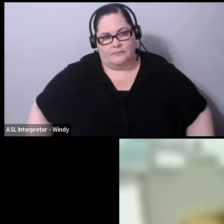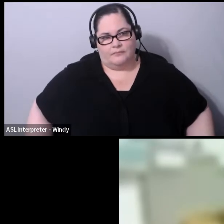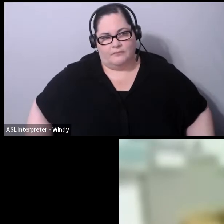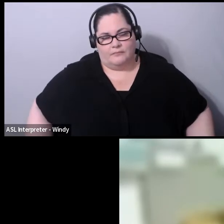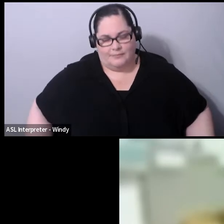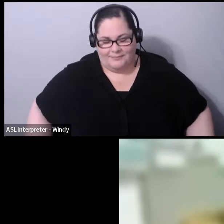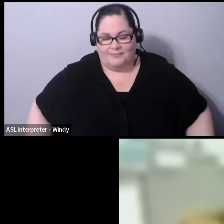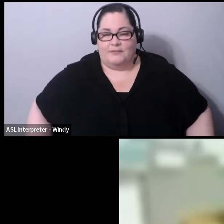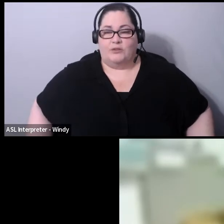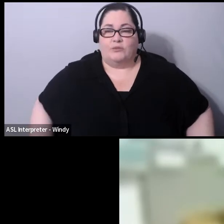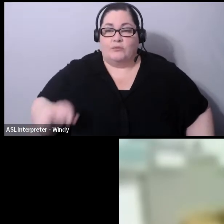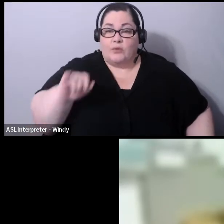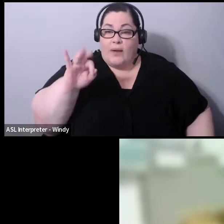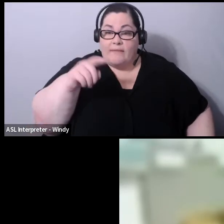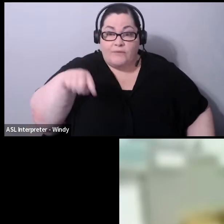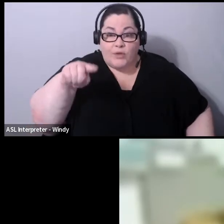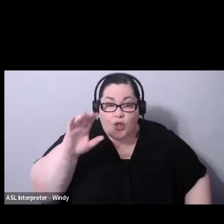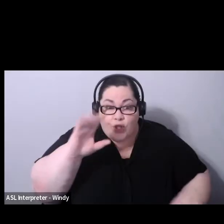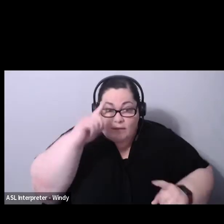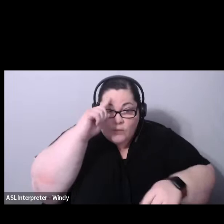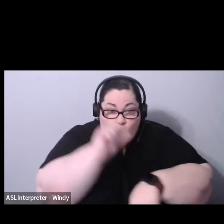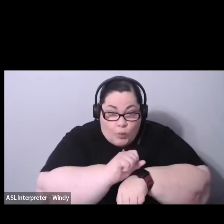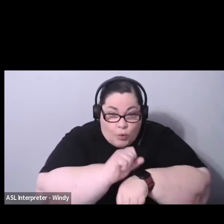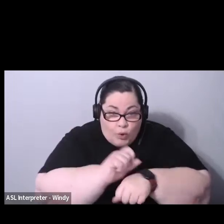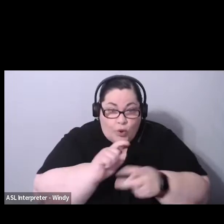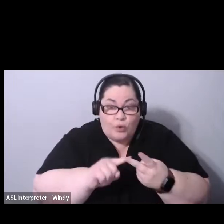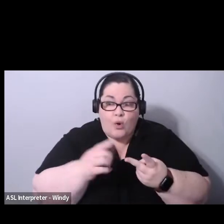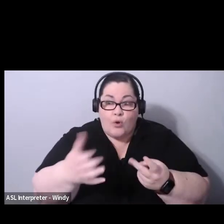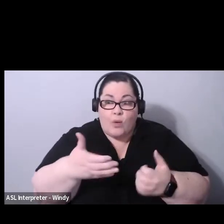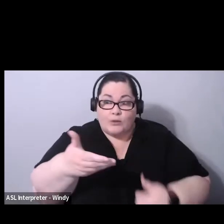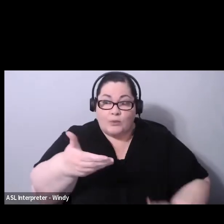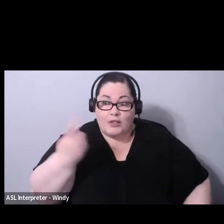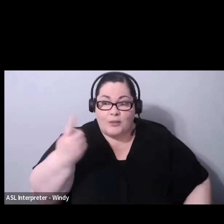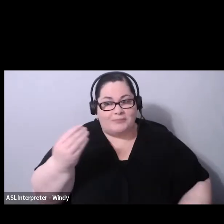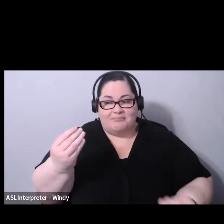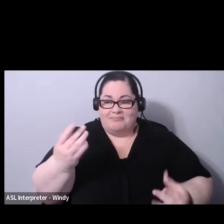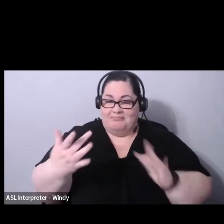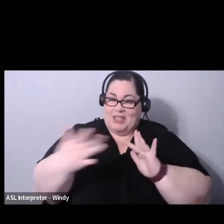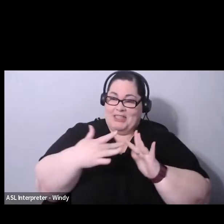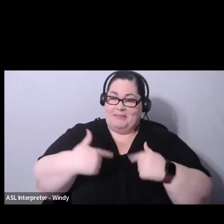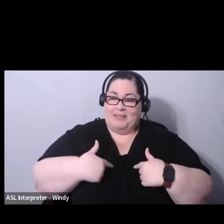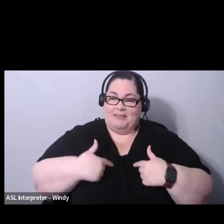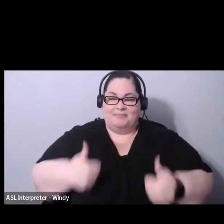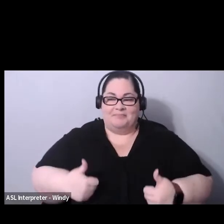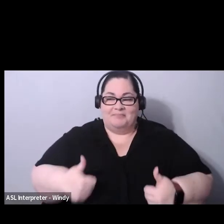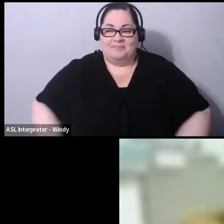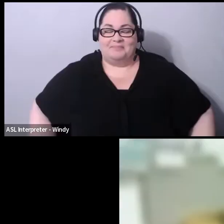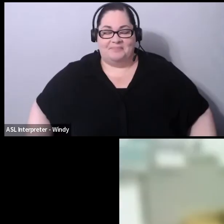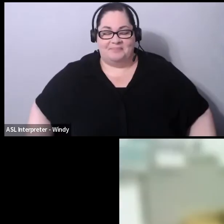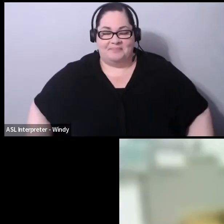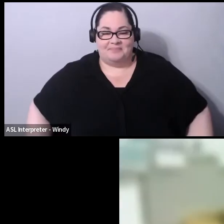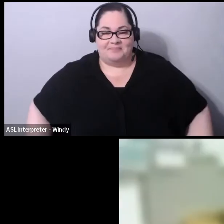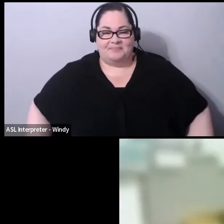work or you're looking to hire somebody, drop me a line. Thank you.